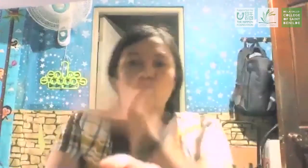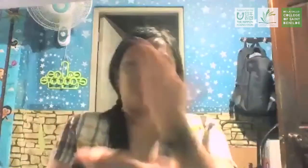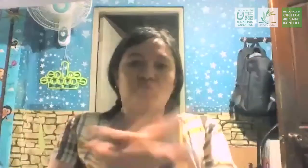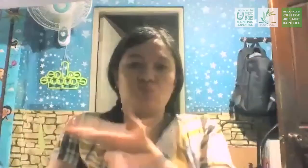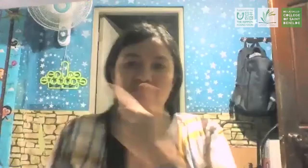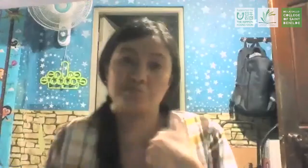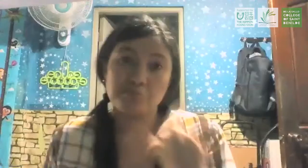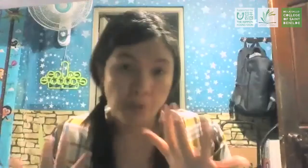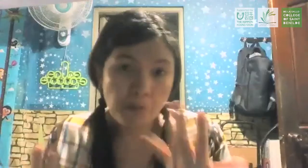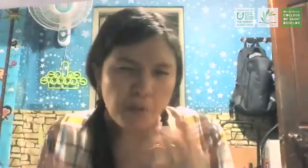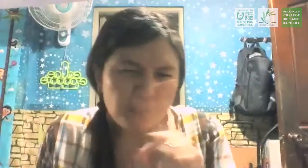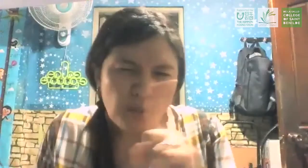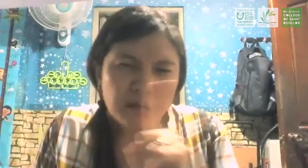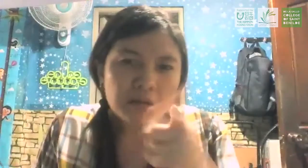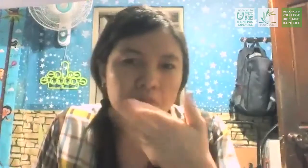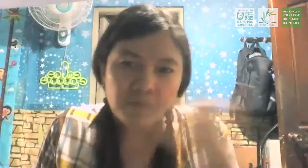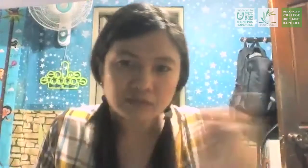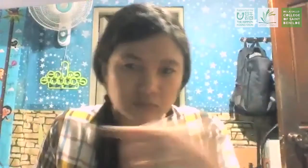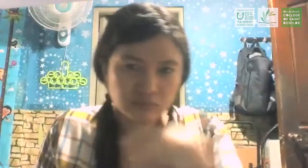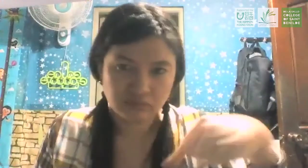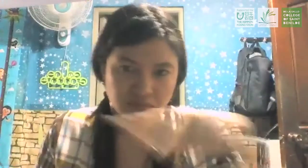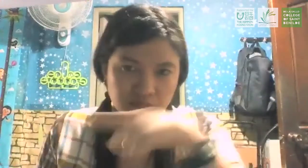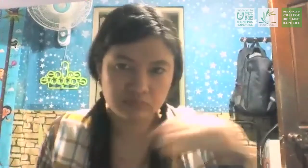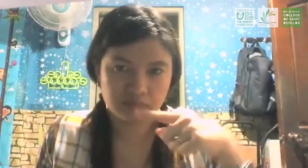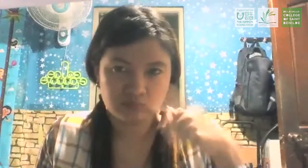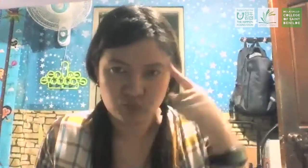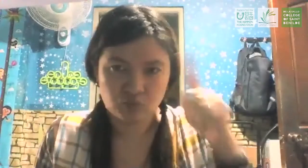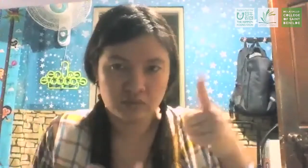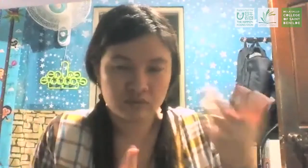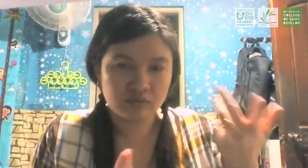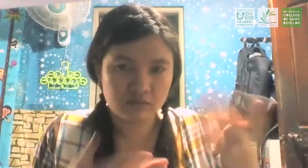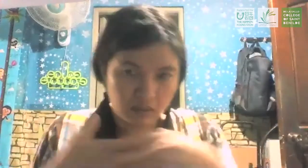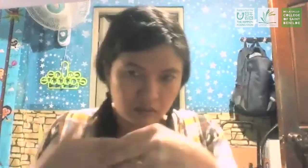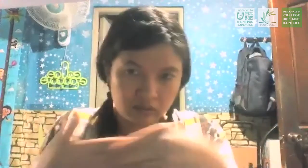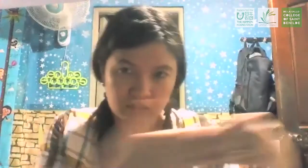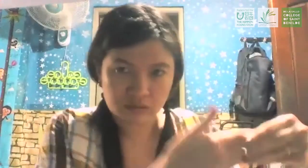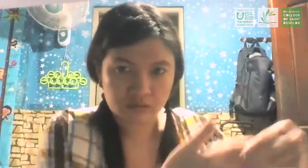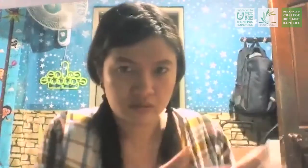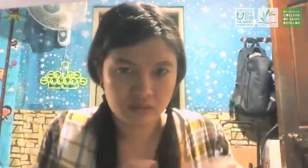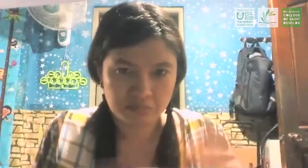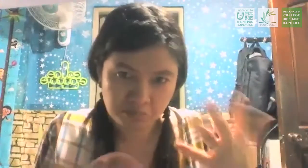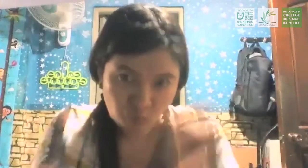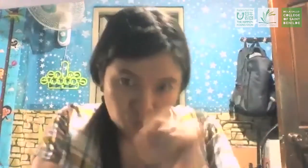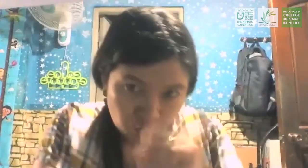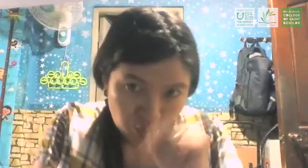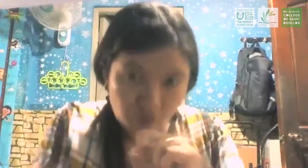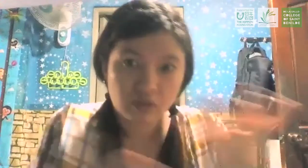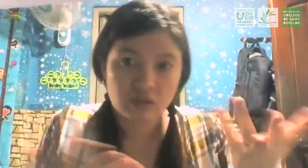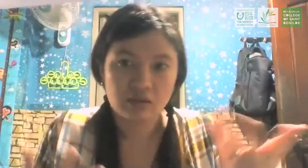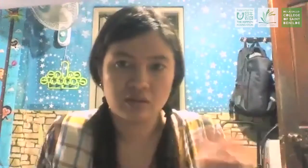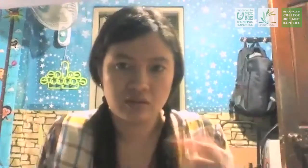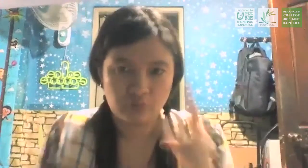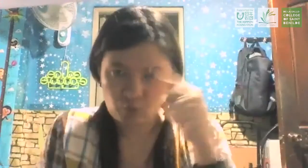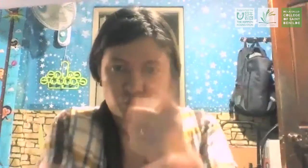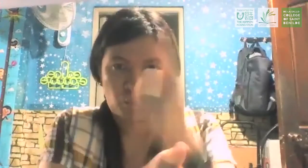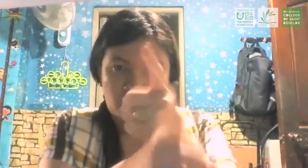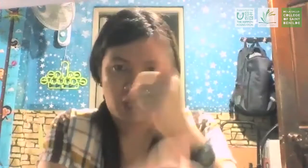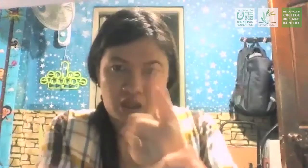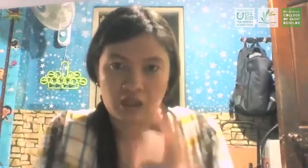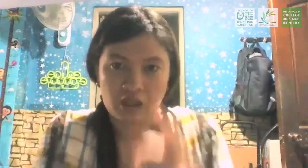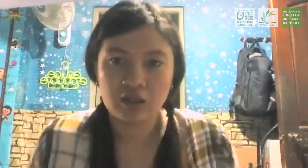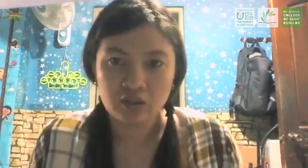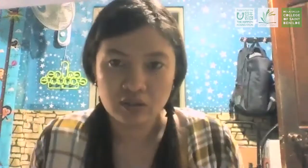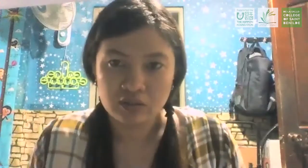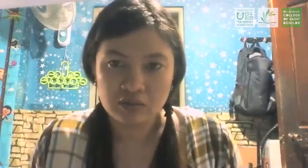the comparison of how to use these textbooks versus handbooks to help us guide